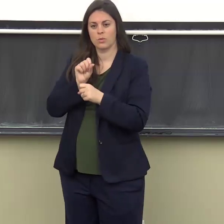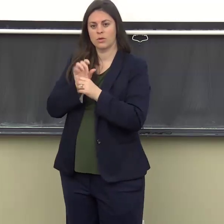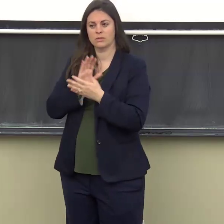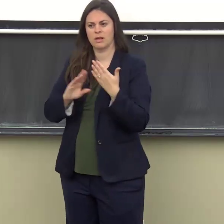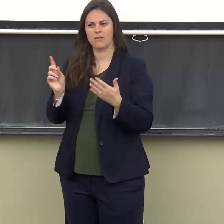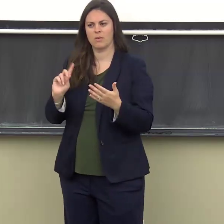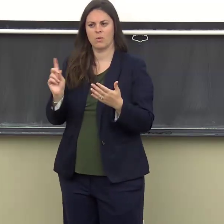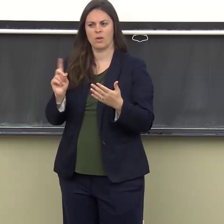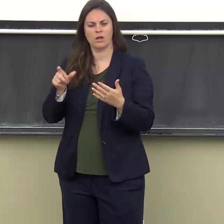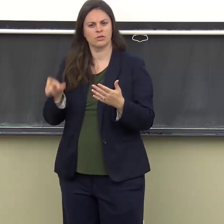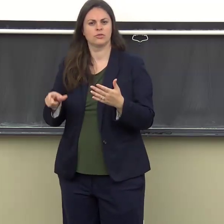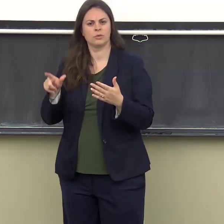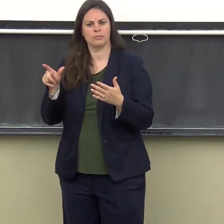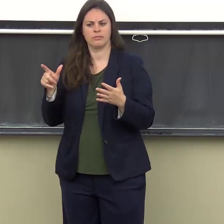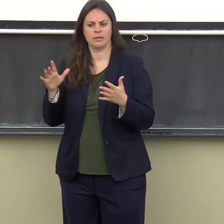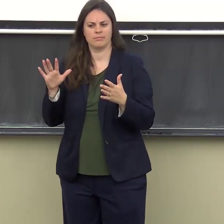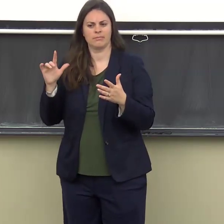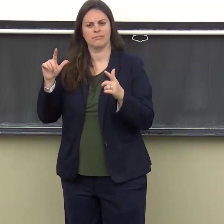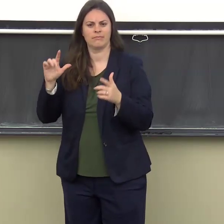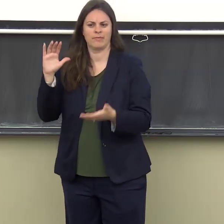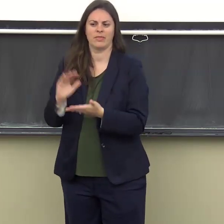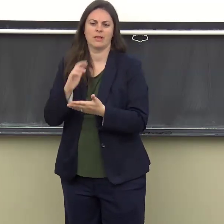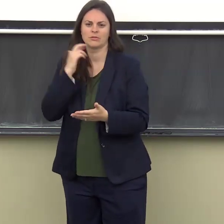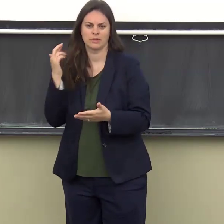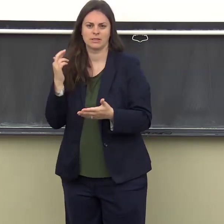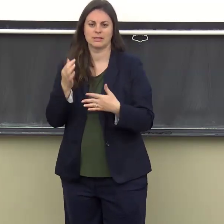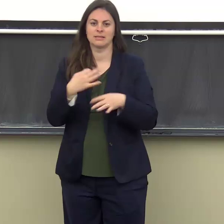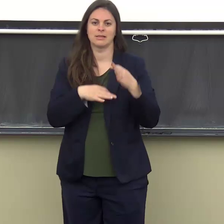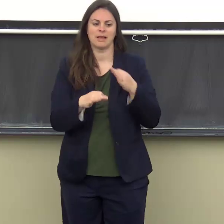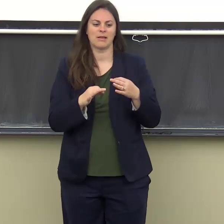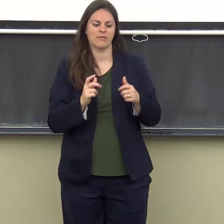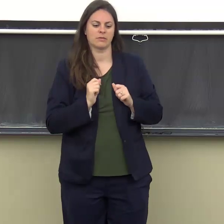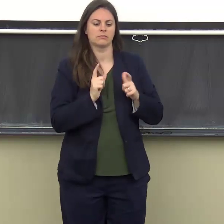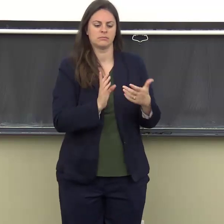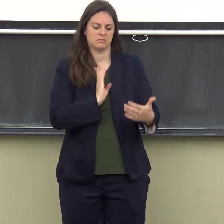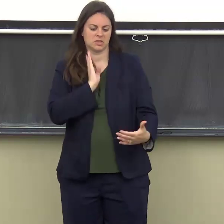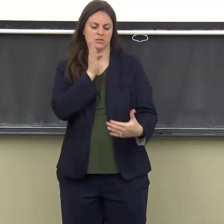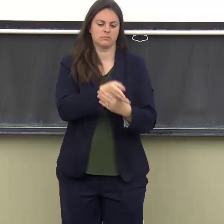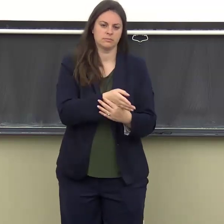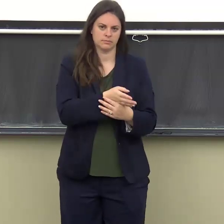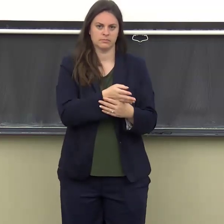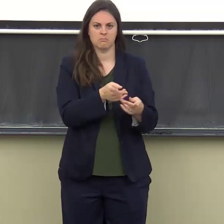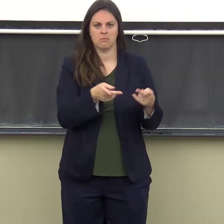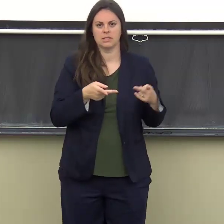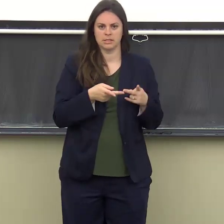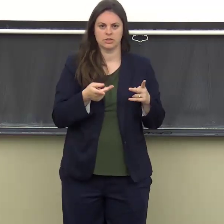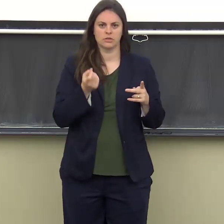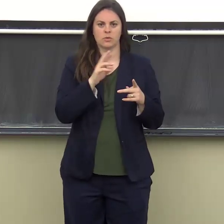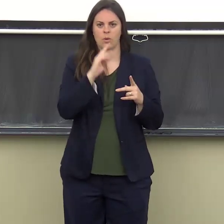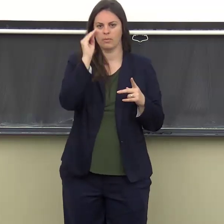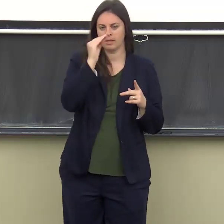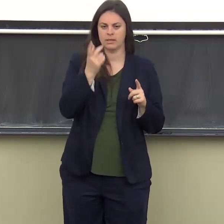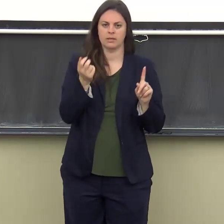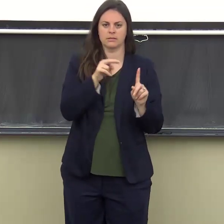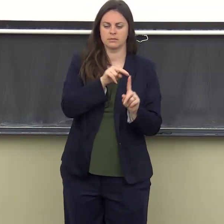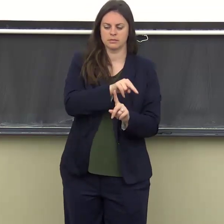rather than assert positions. And I just want to end by saying that like, and I've seen this in different books, Ursula